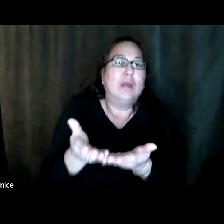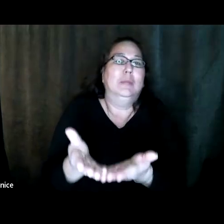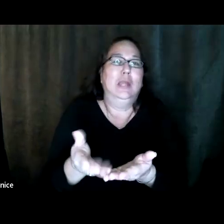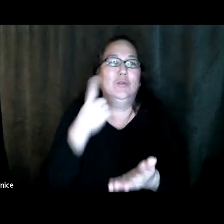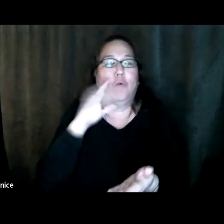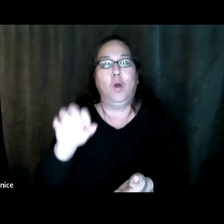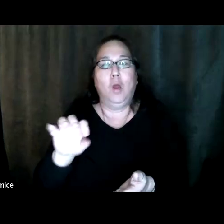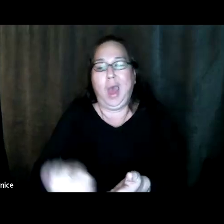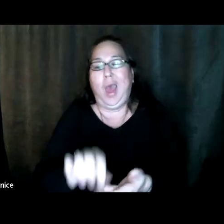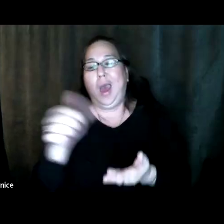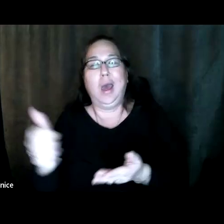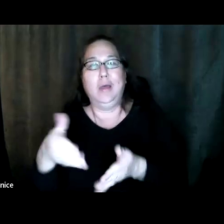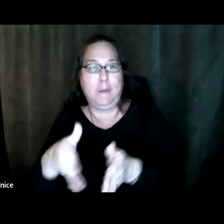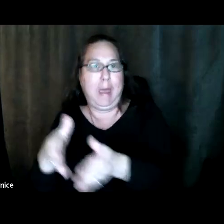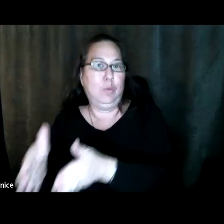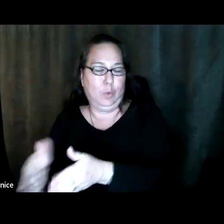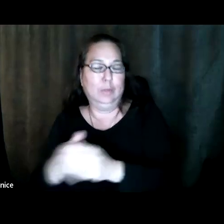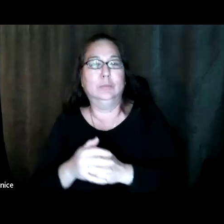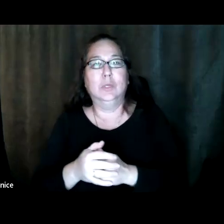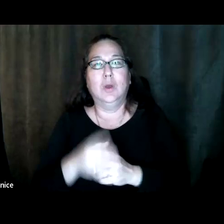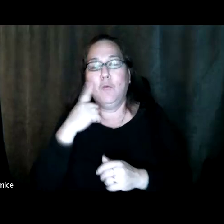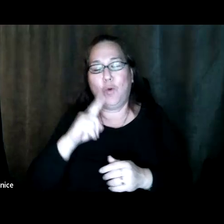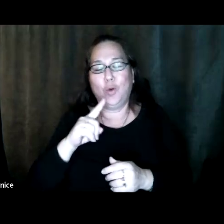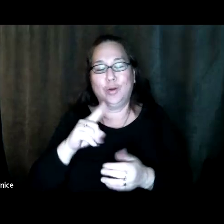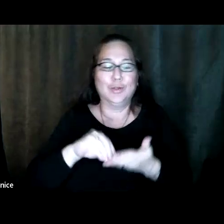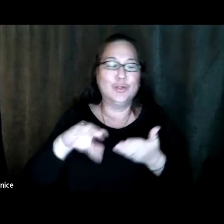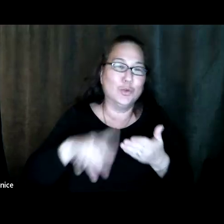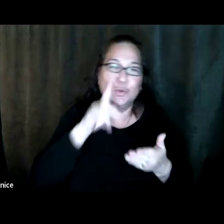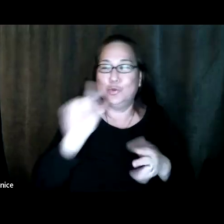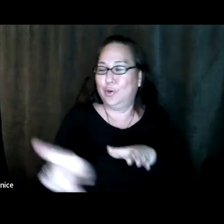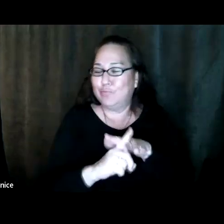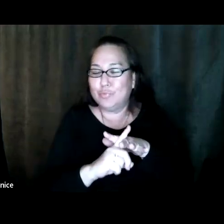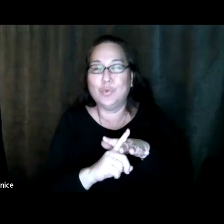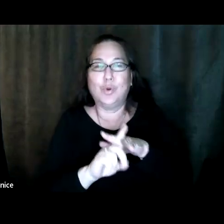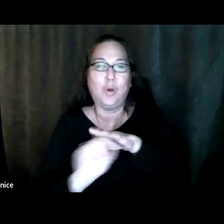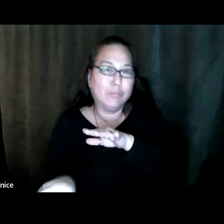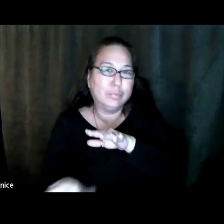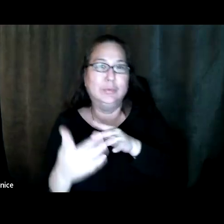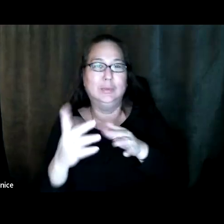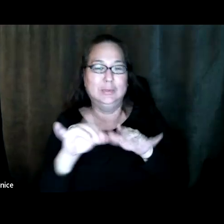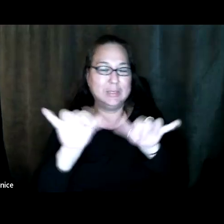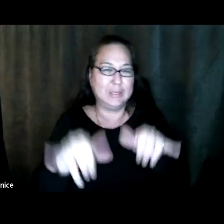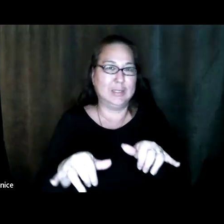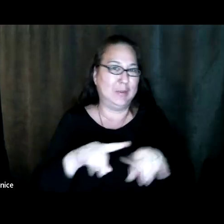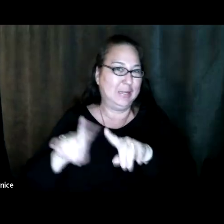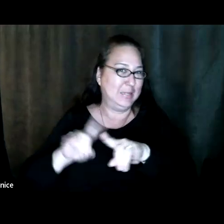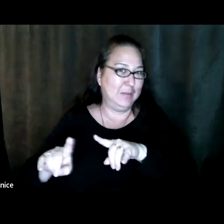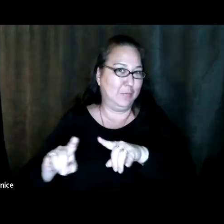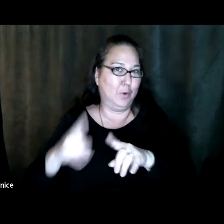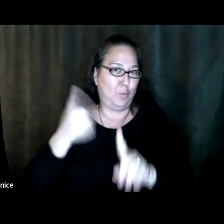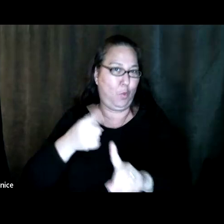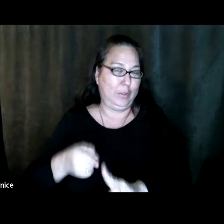for exemptions for students that are coming in and out of the system late or at different points. Thank you for that,